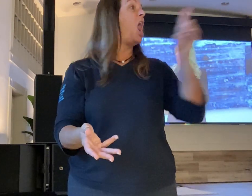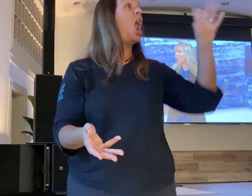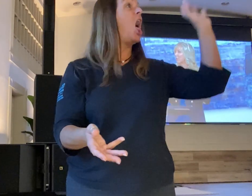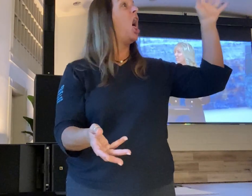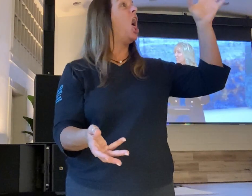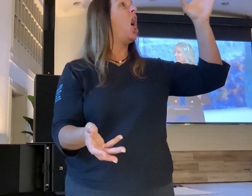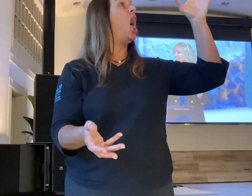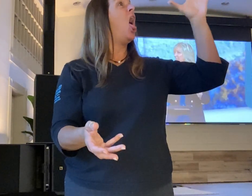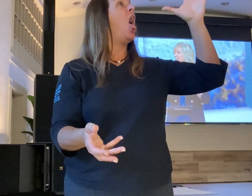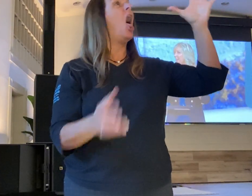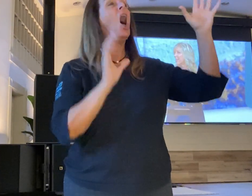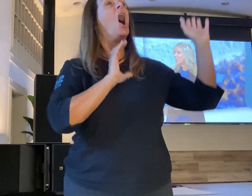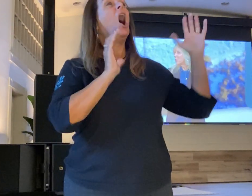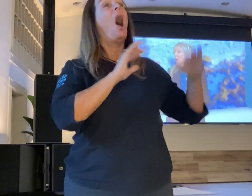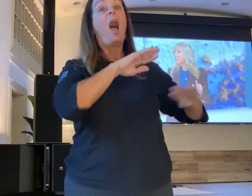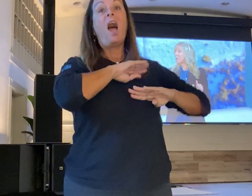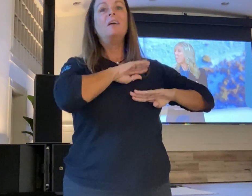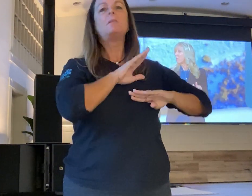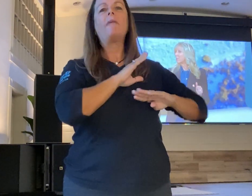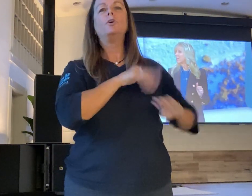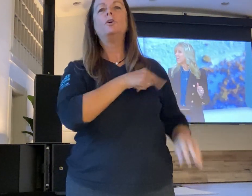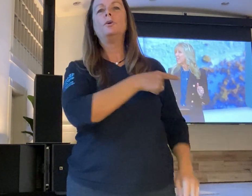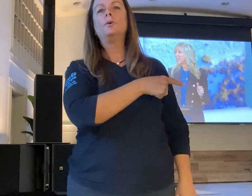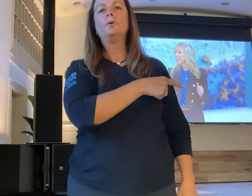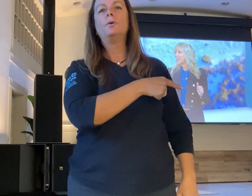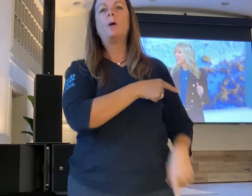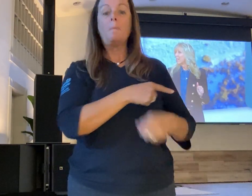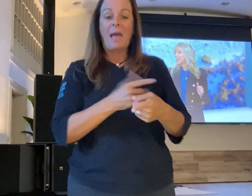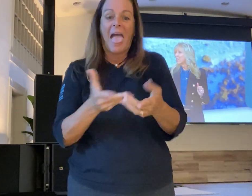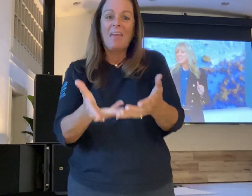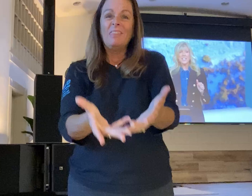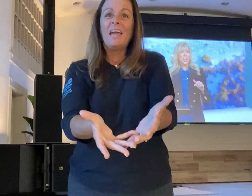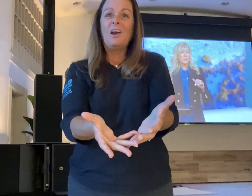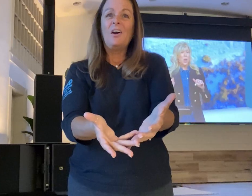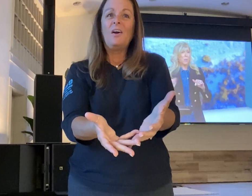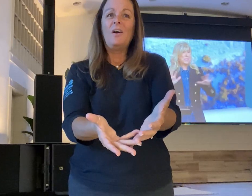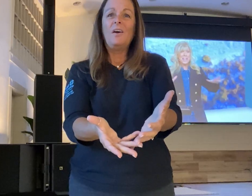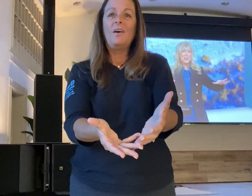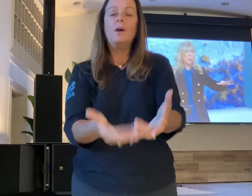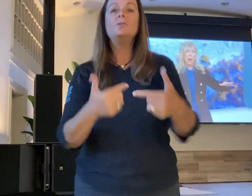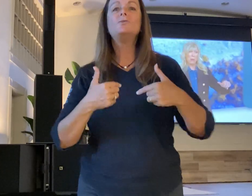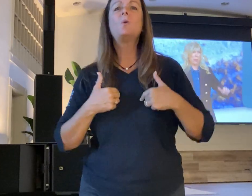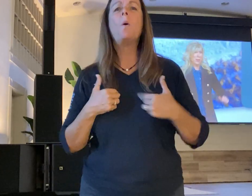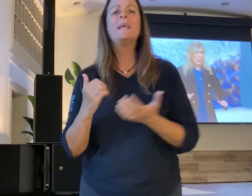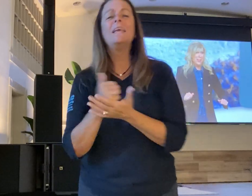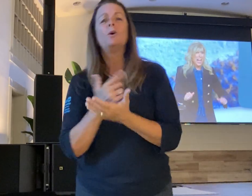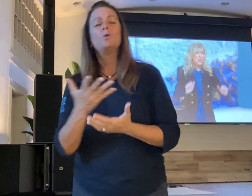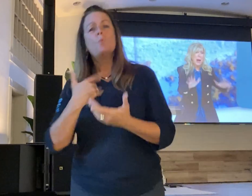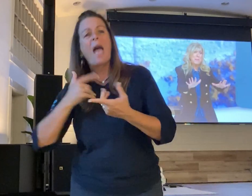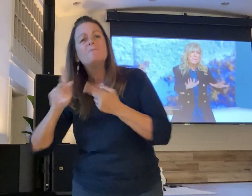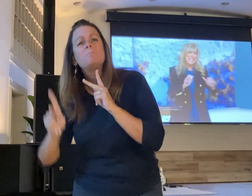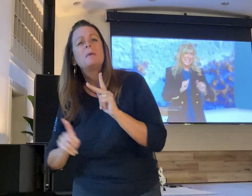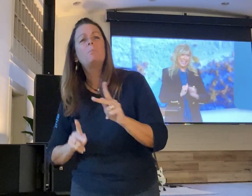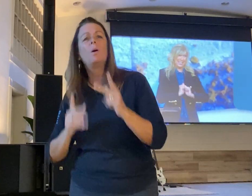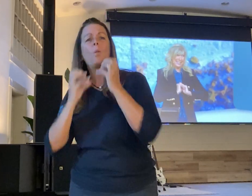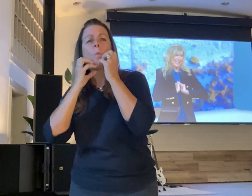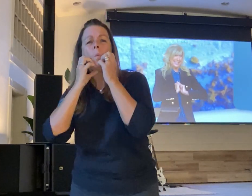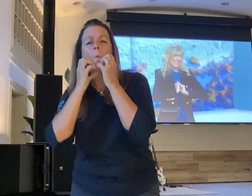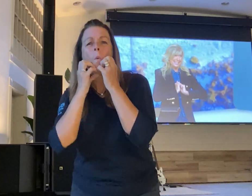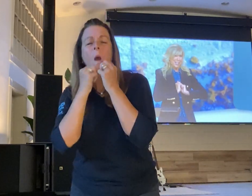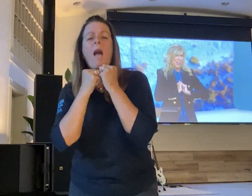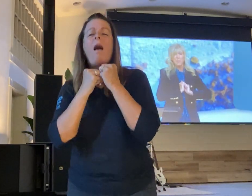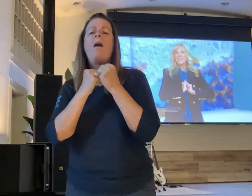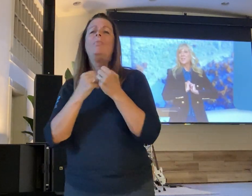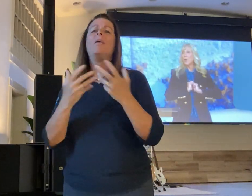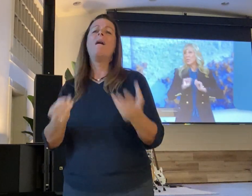Jesus had people, you have people. You're sitting on potential wealth, and you might be missing